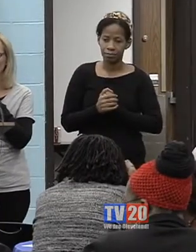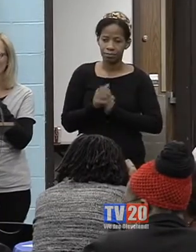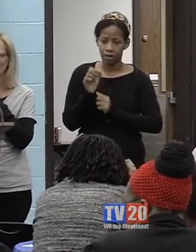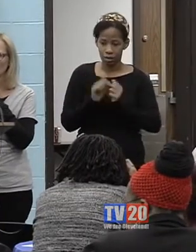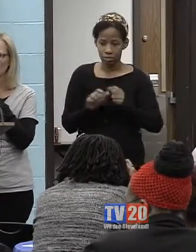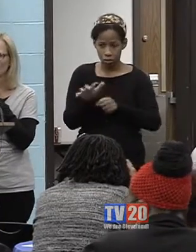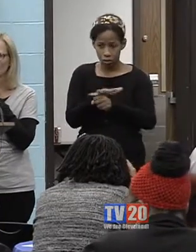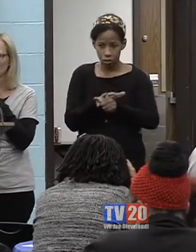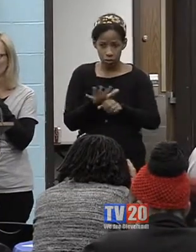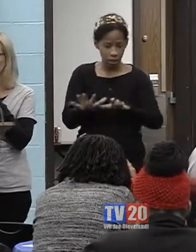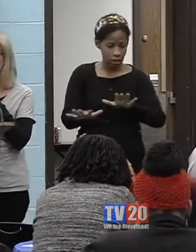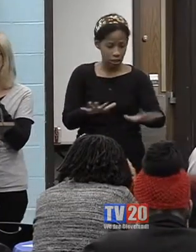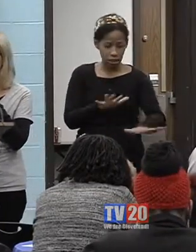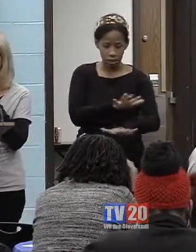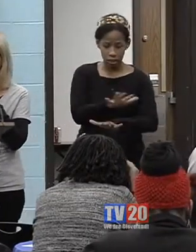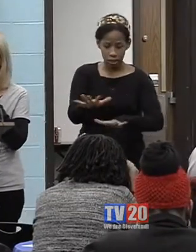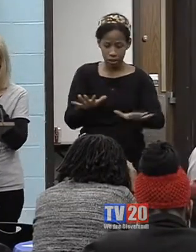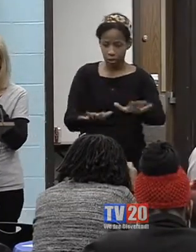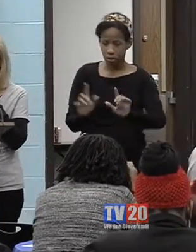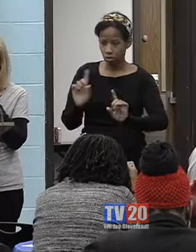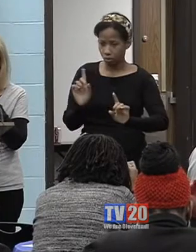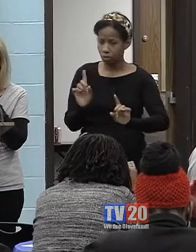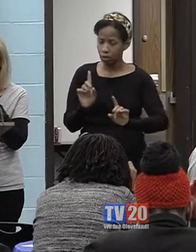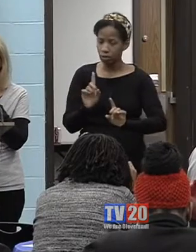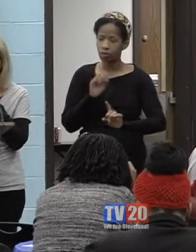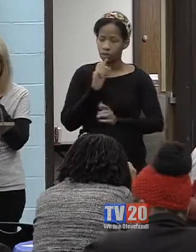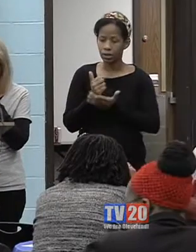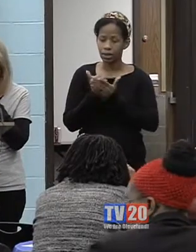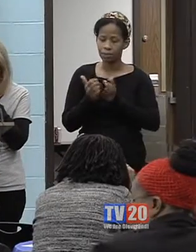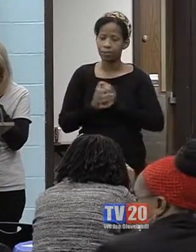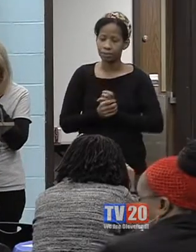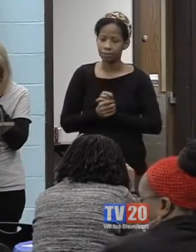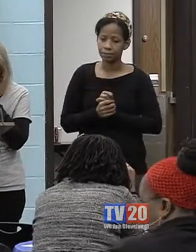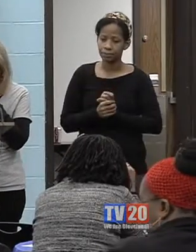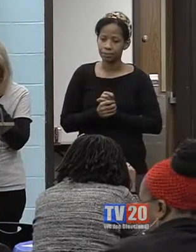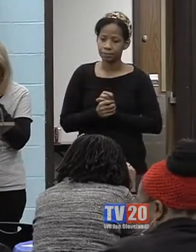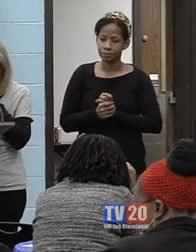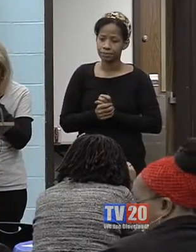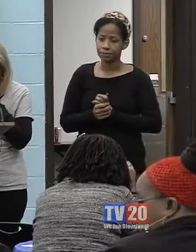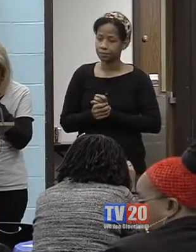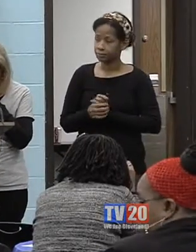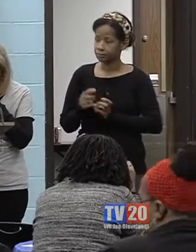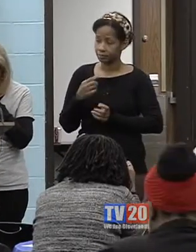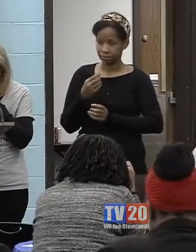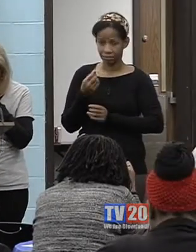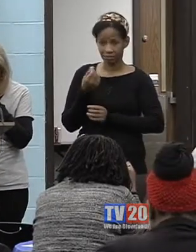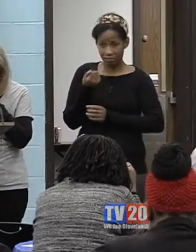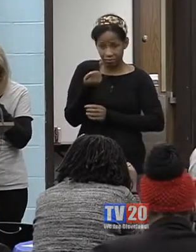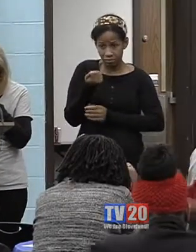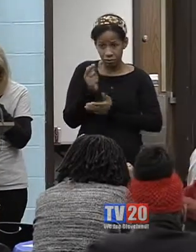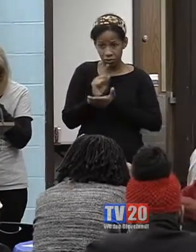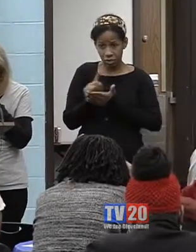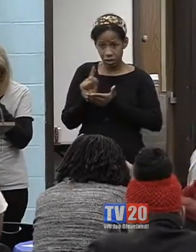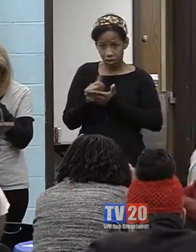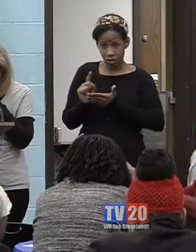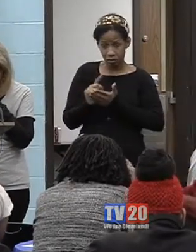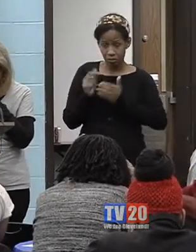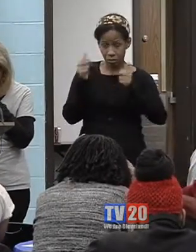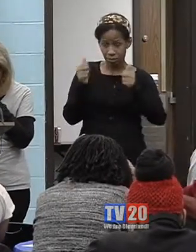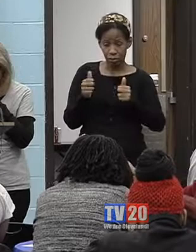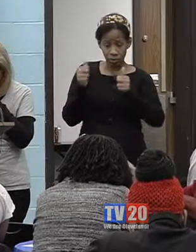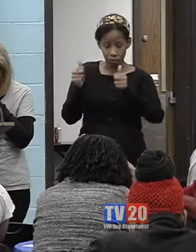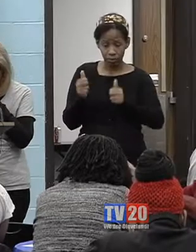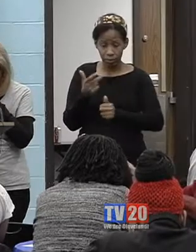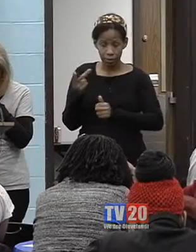are, locate things, just tremendous amount. I spend a few hours a week on LinkedIn posting different things